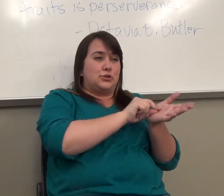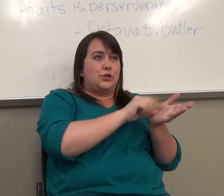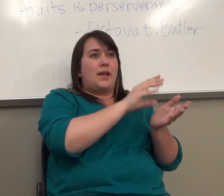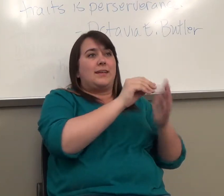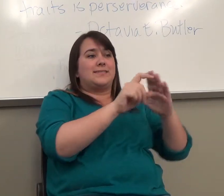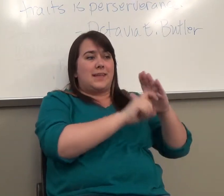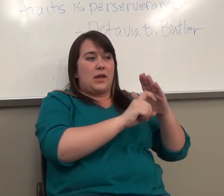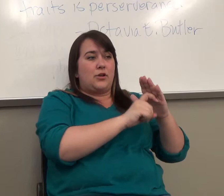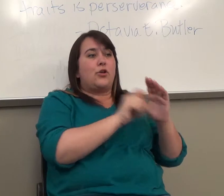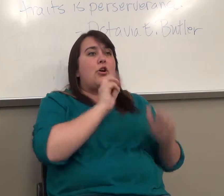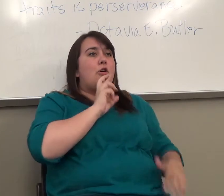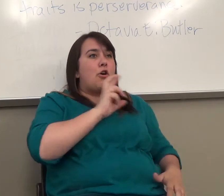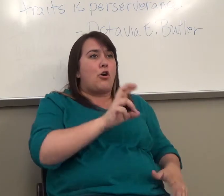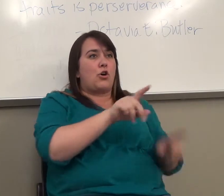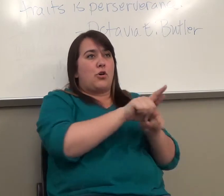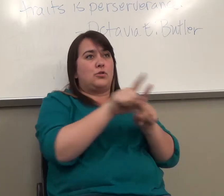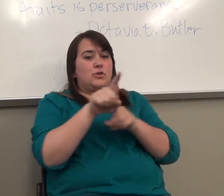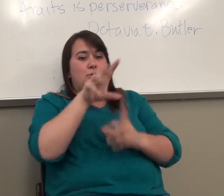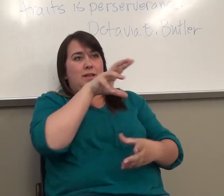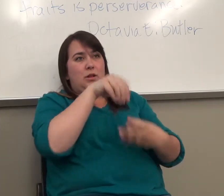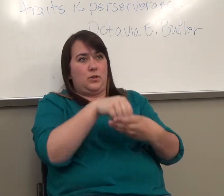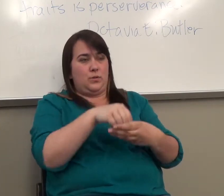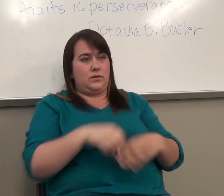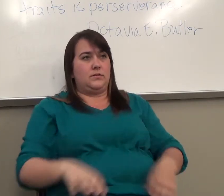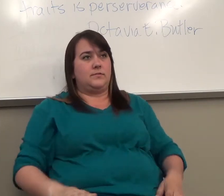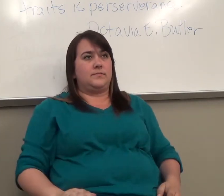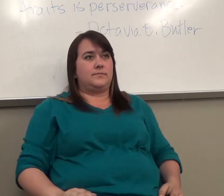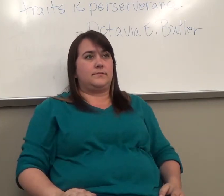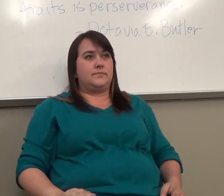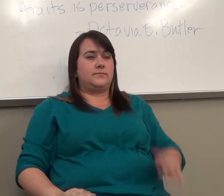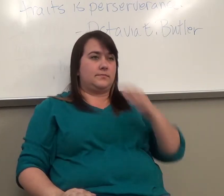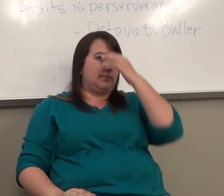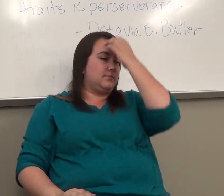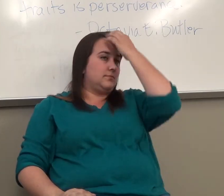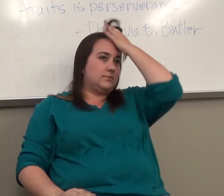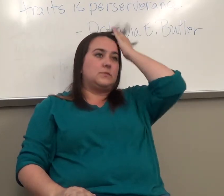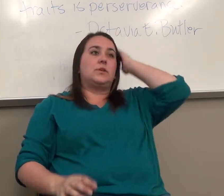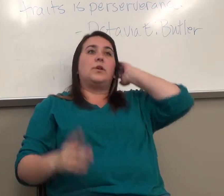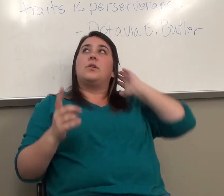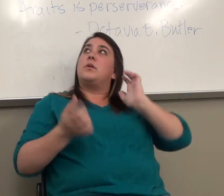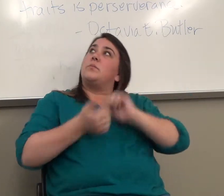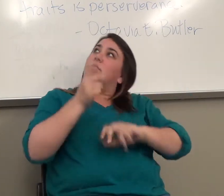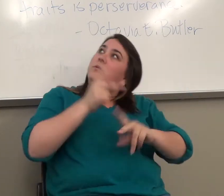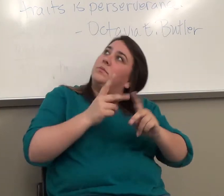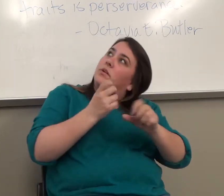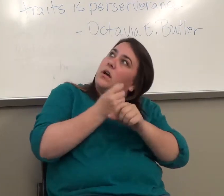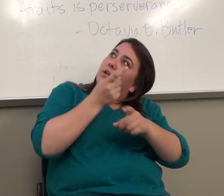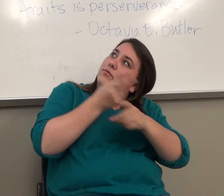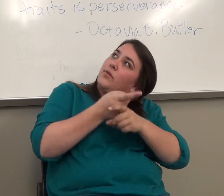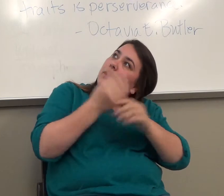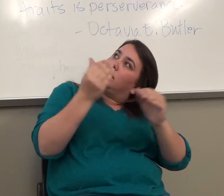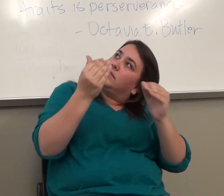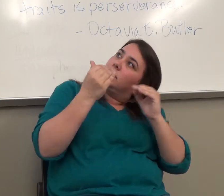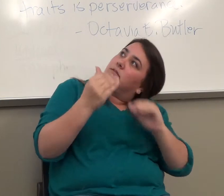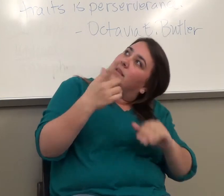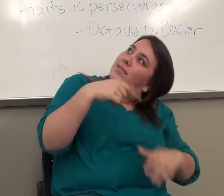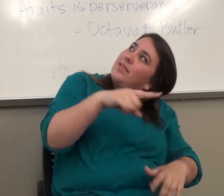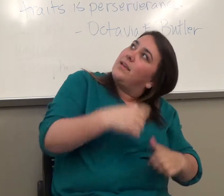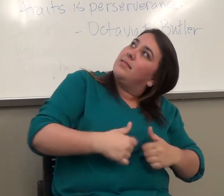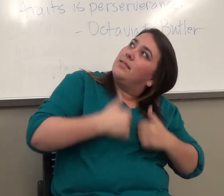Okay, most people got this one right. They live. Okay, now on this one, people either,